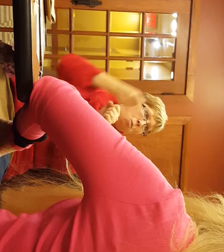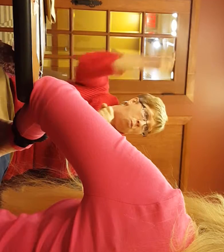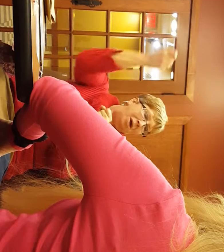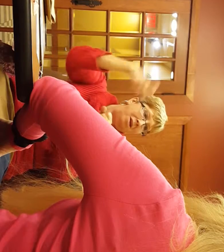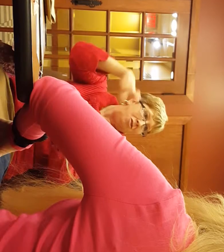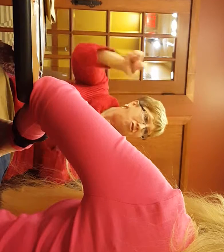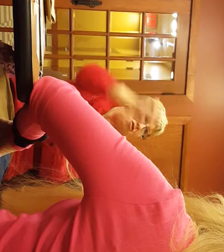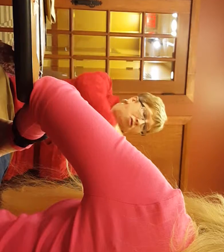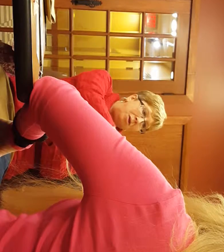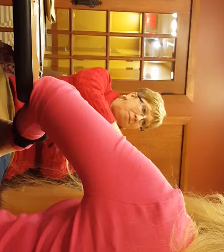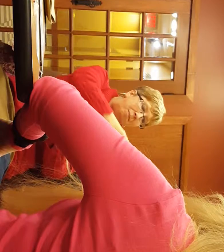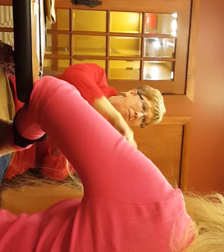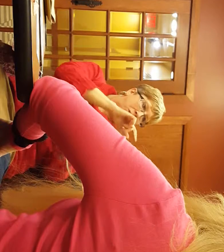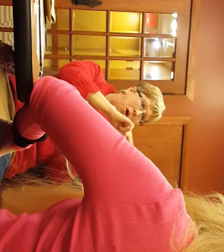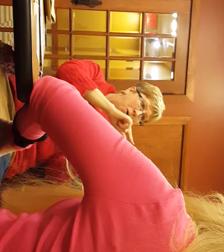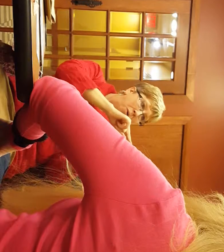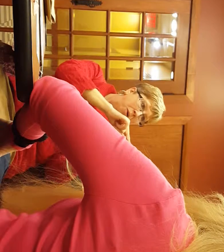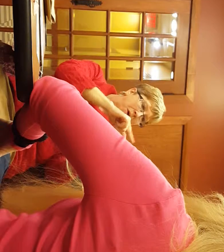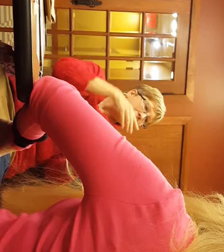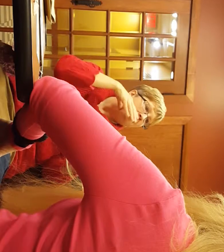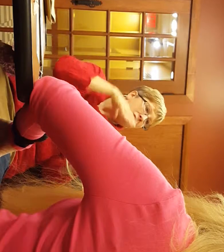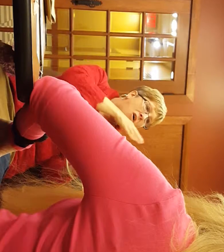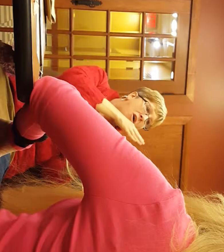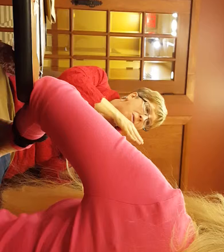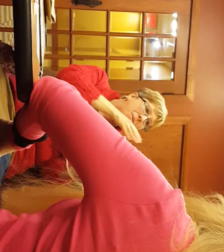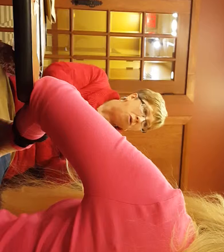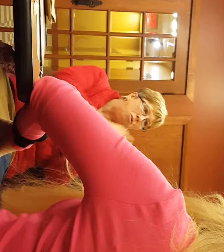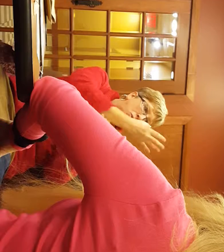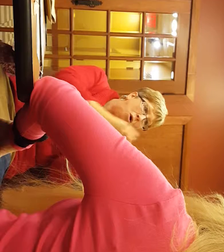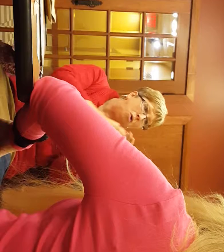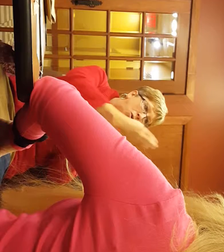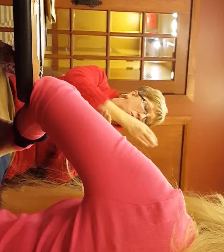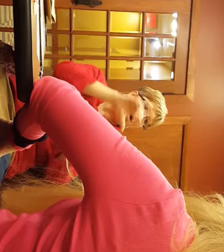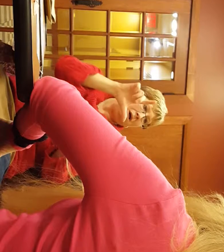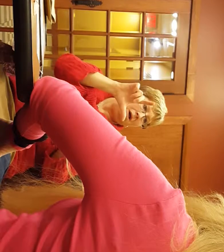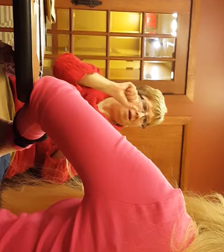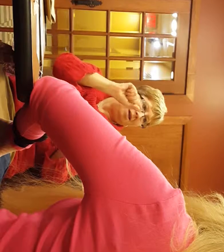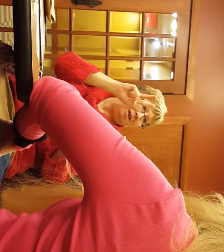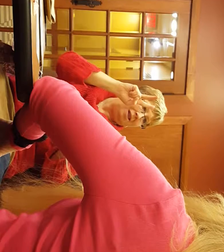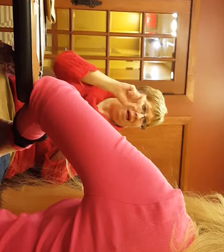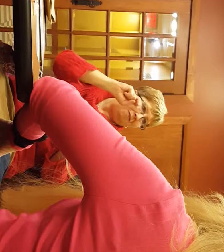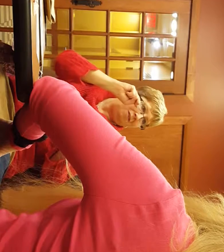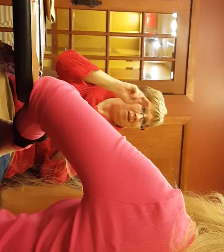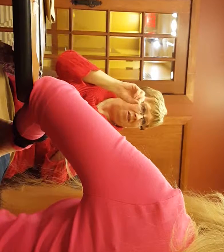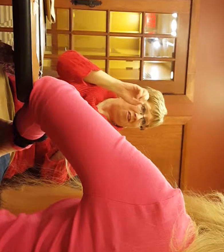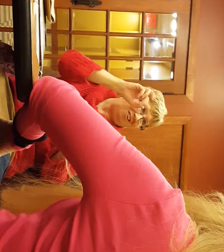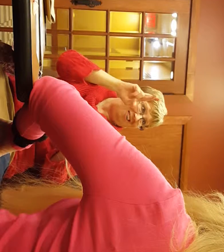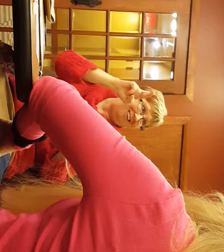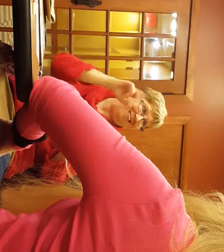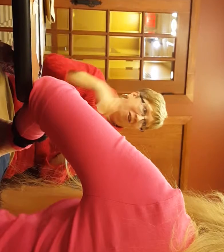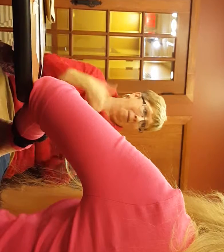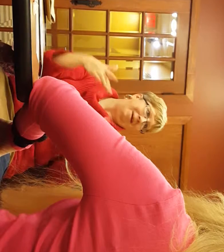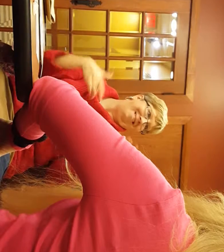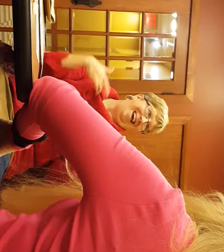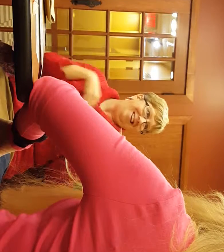looking forward to that next summer. We'll see. I'm sure I'll post pictures on Instagram about it. So it's been a lot